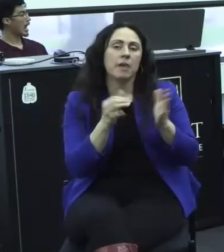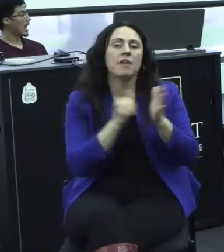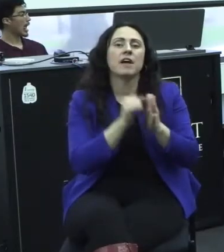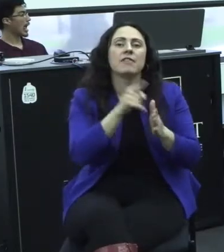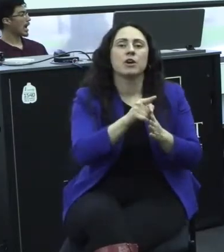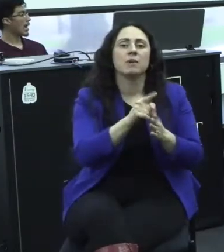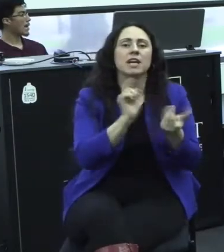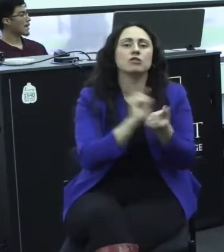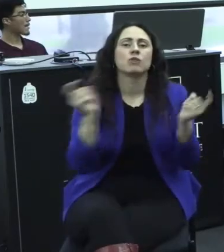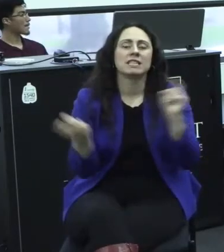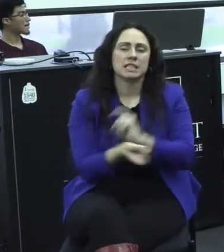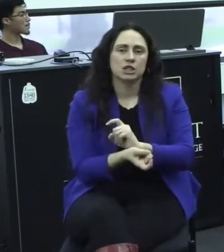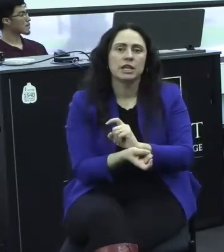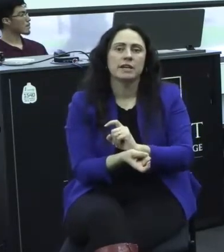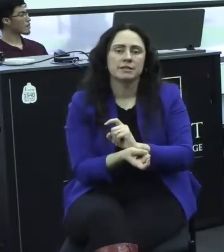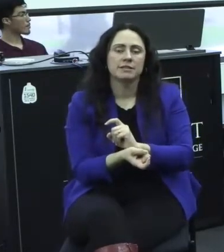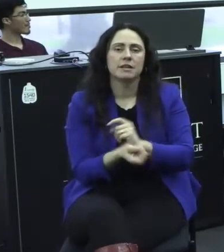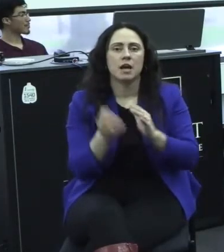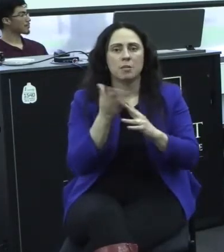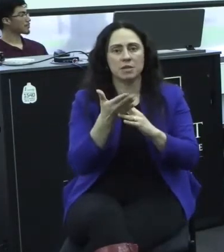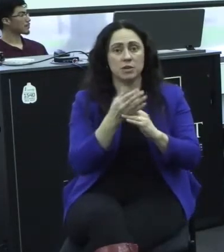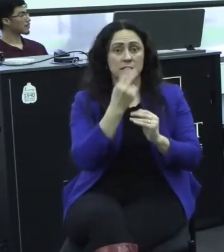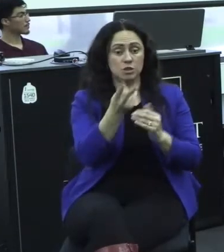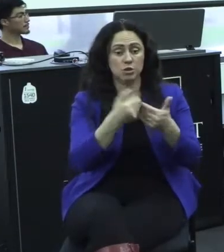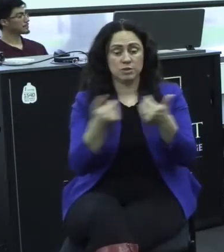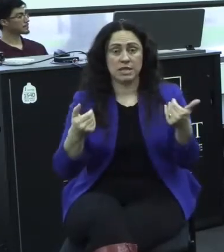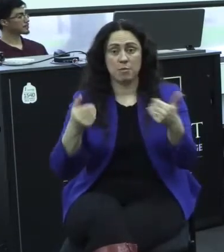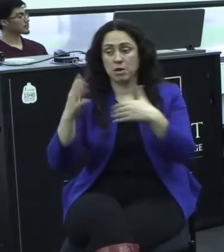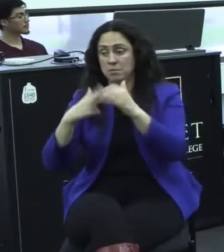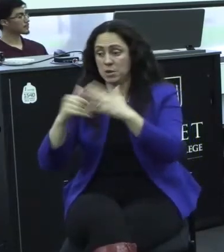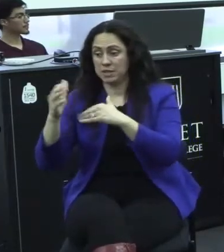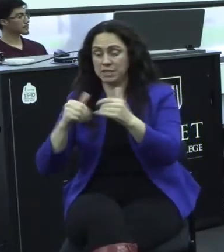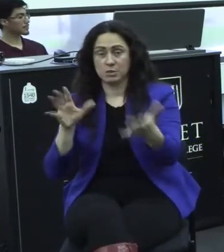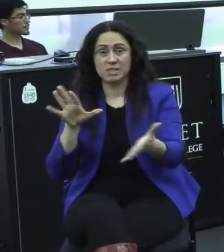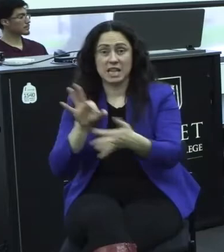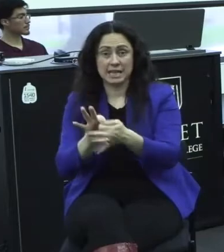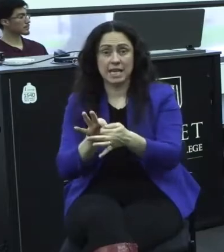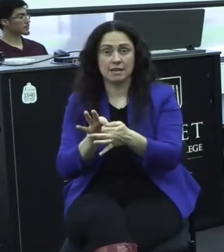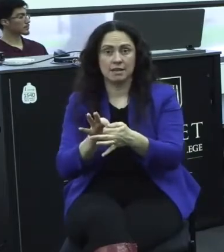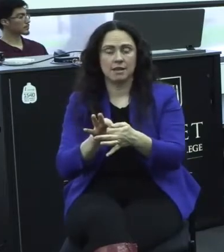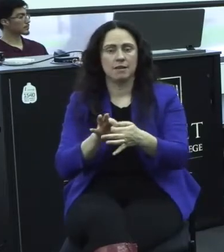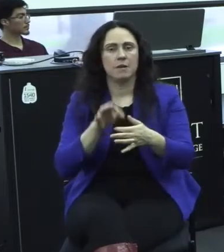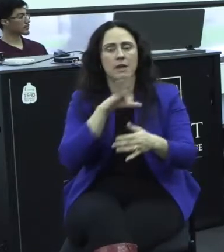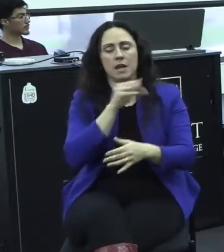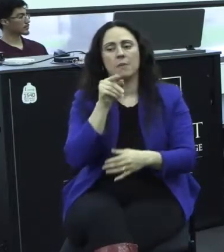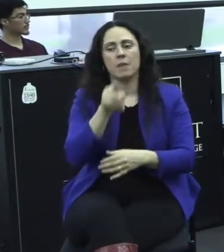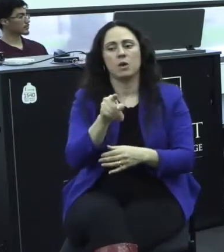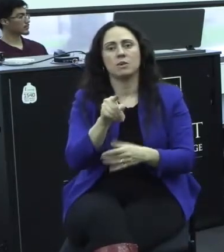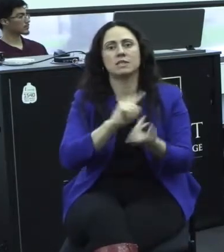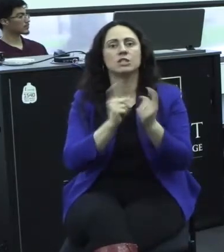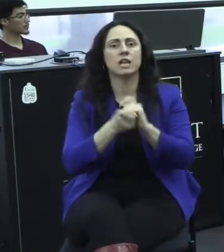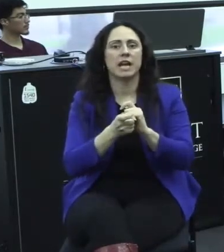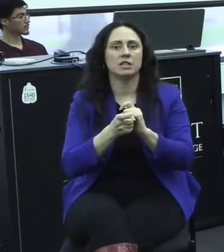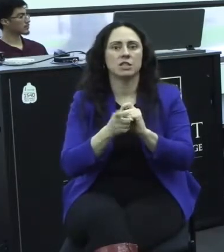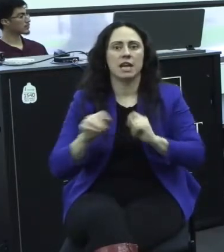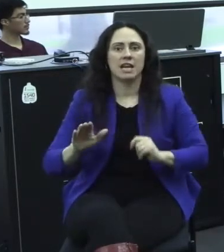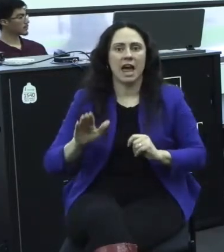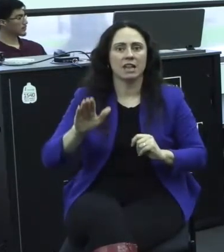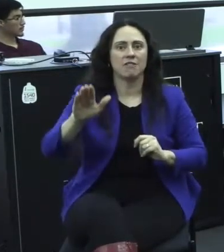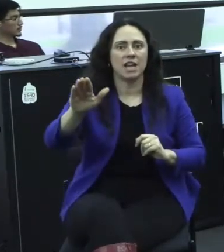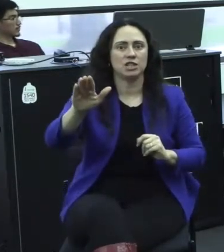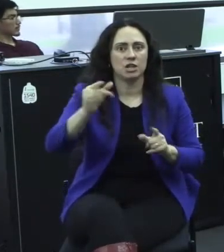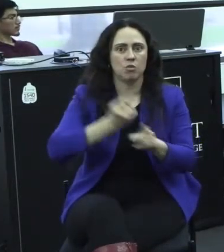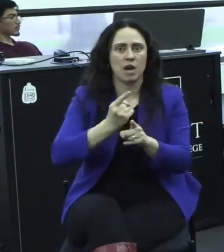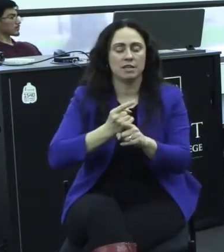a transition between two separate buildings. It was a link, and there was a change in elevation, right?